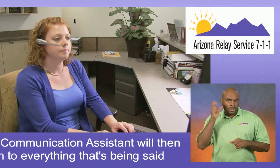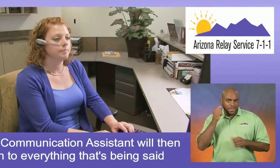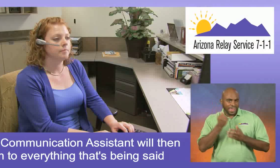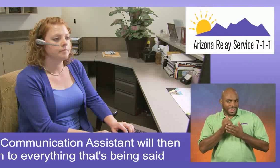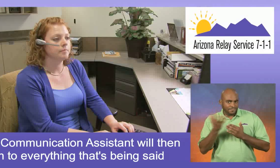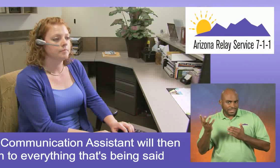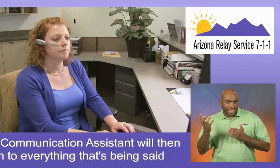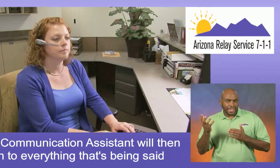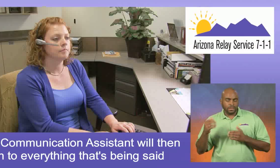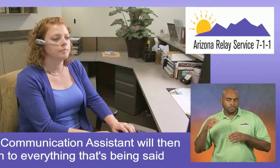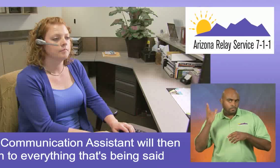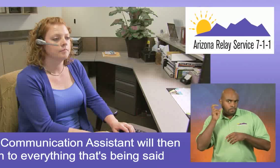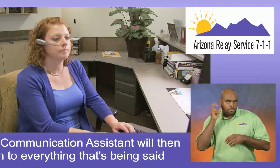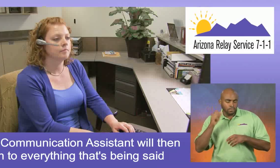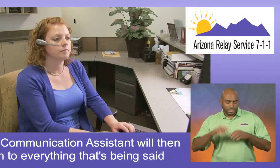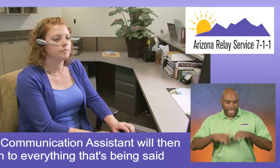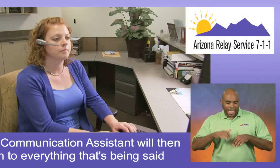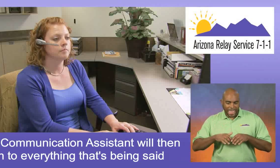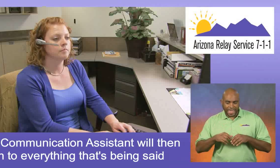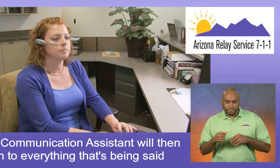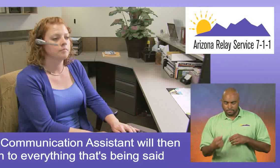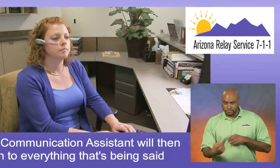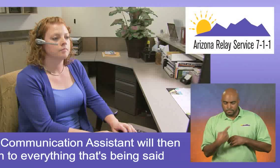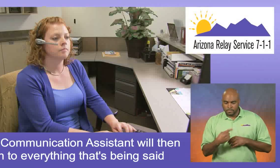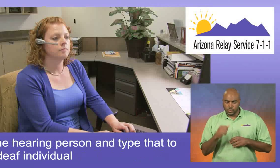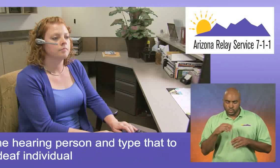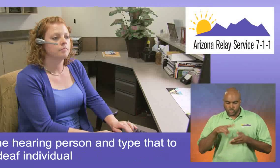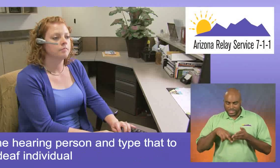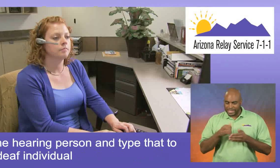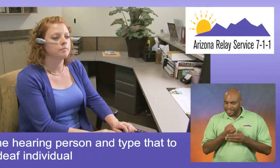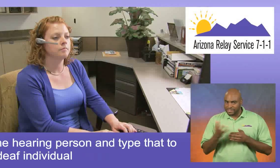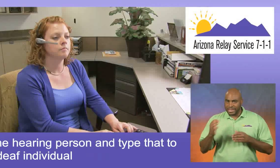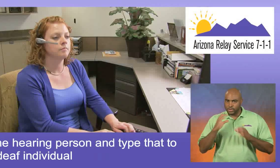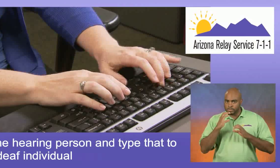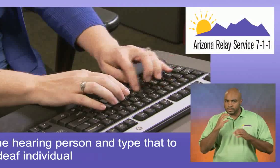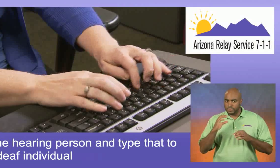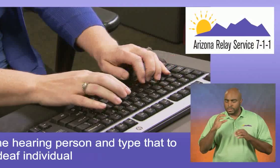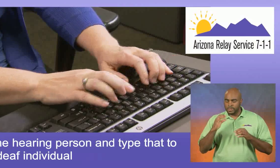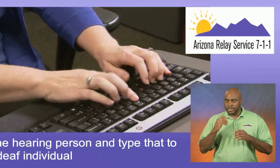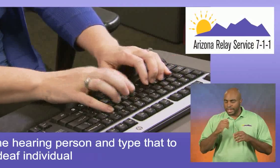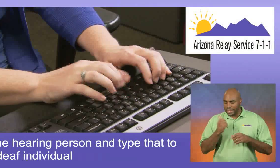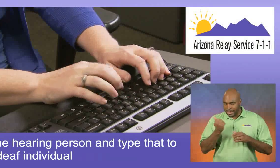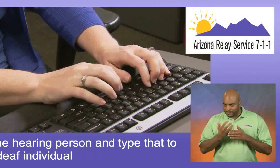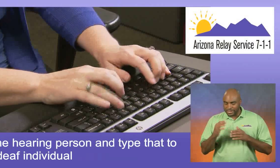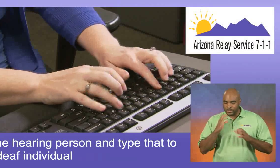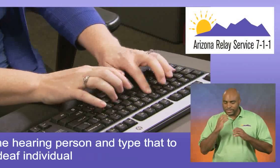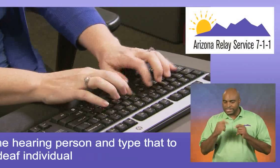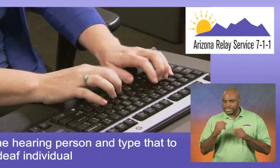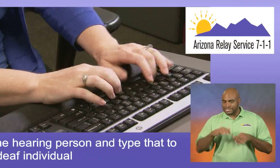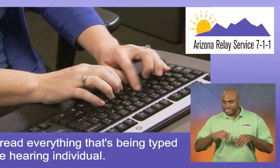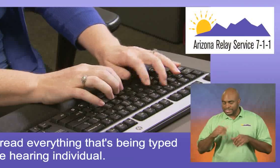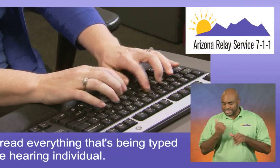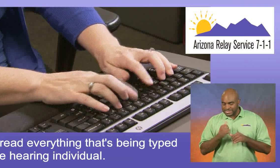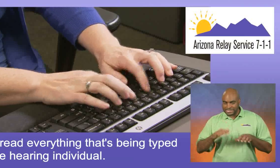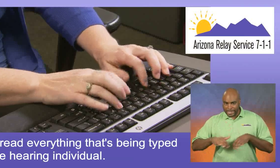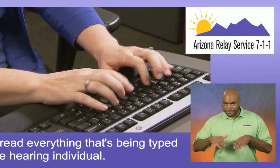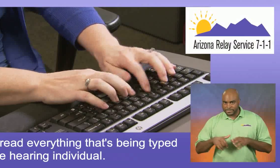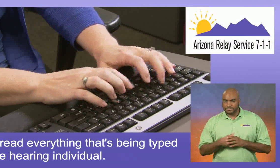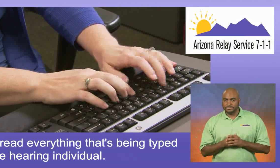The communication assistant will then listen to everything that's being said by the hearing person and type that to the deaf individual, and read everything that's being typed